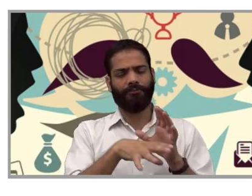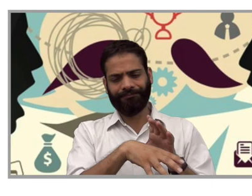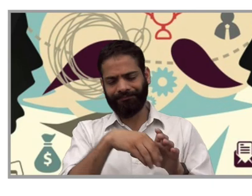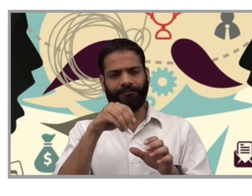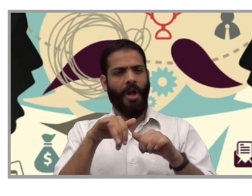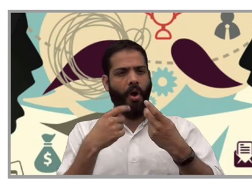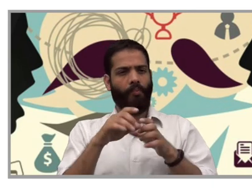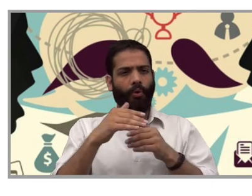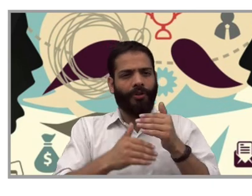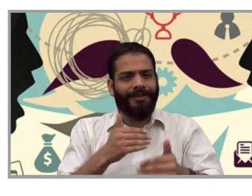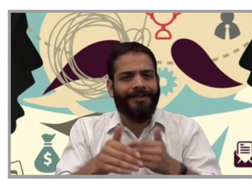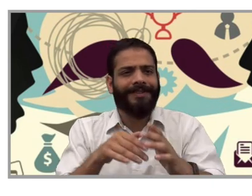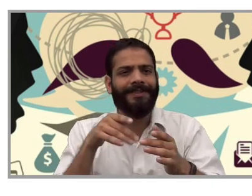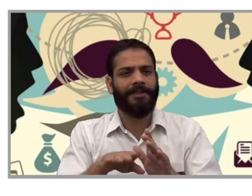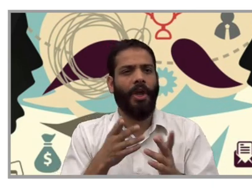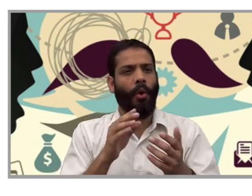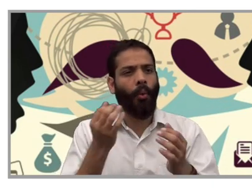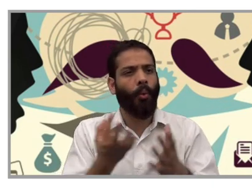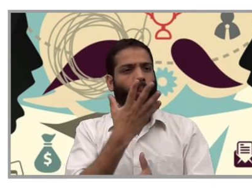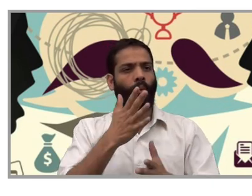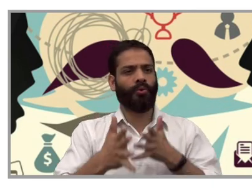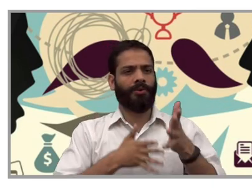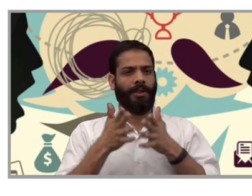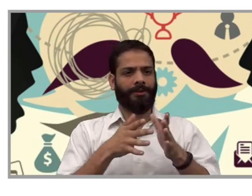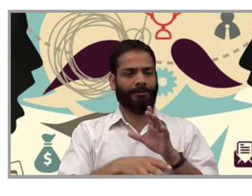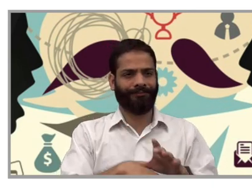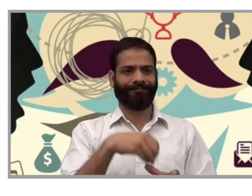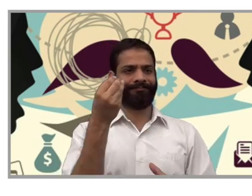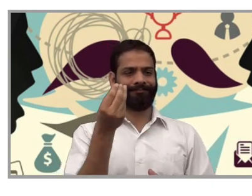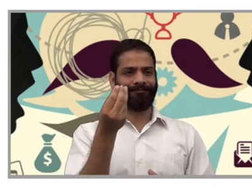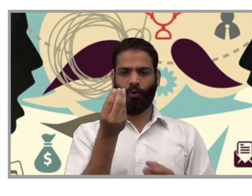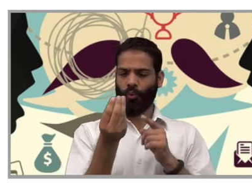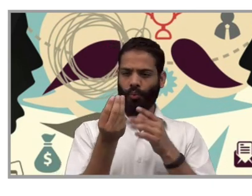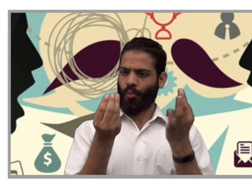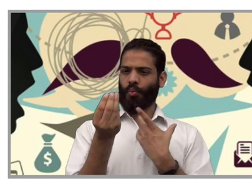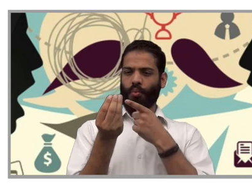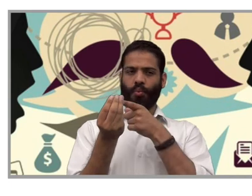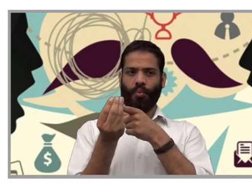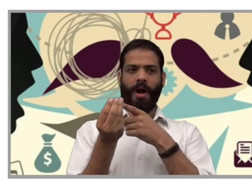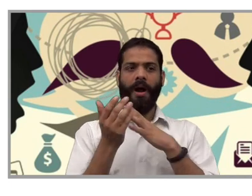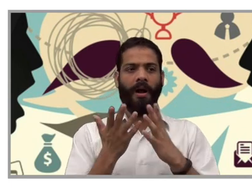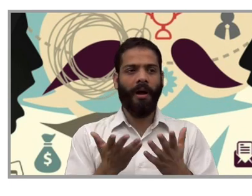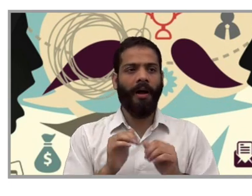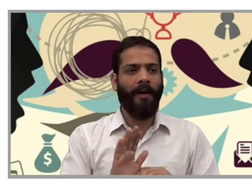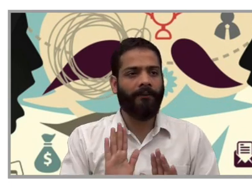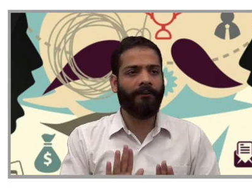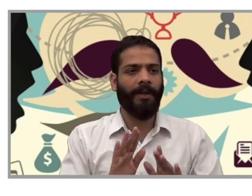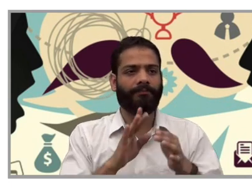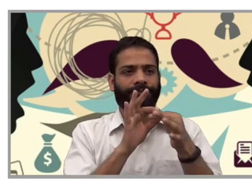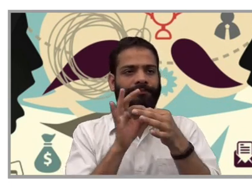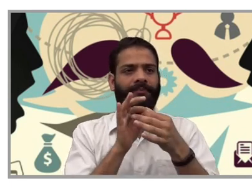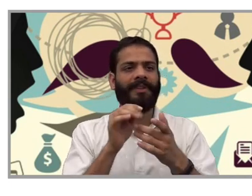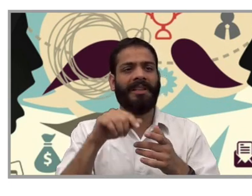Although there are a few instances of derivational processes through which new signs are derived, it is relatively